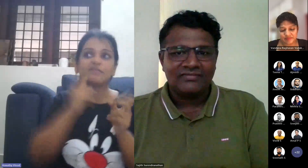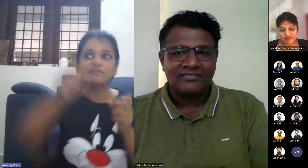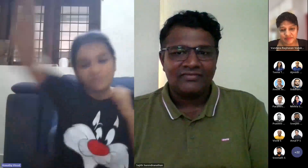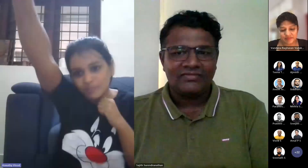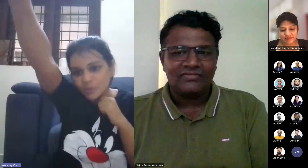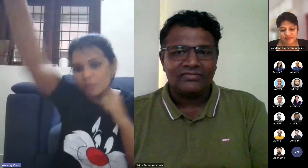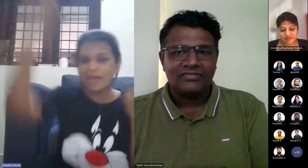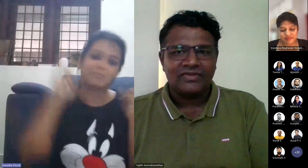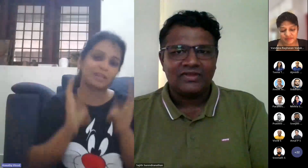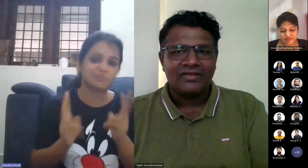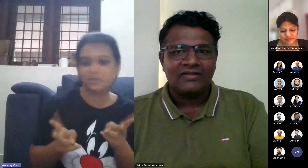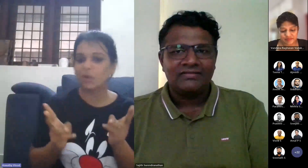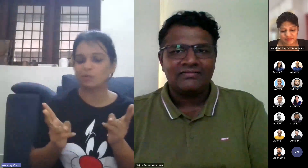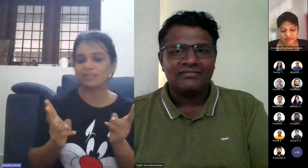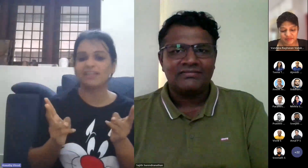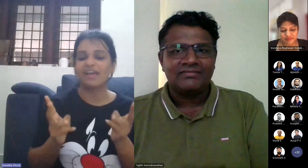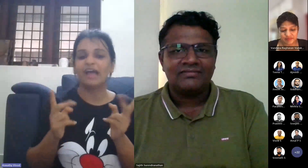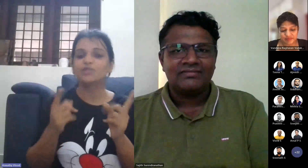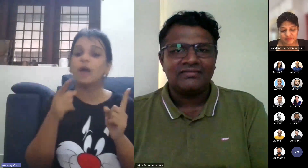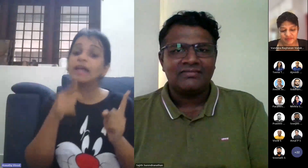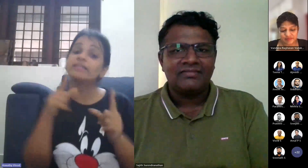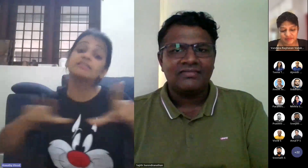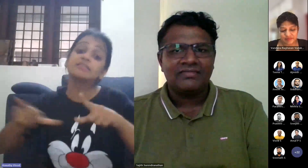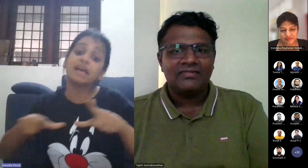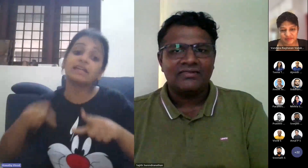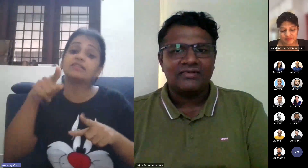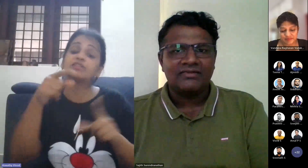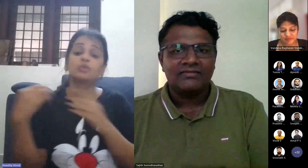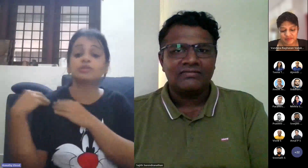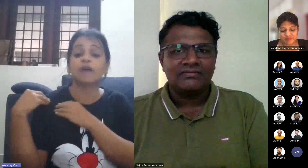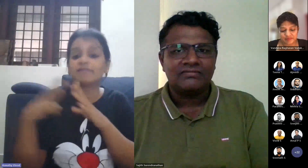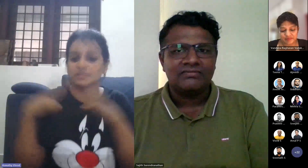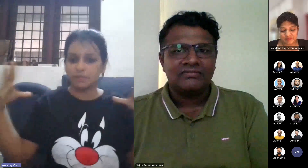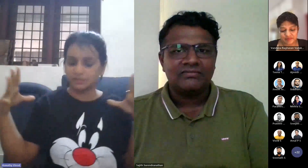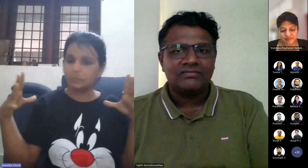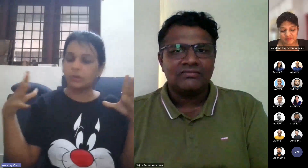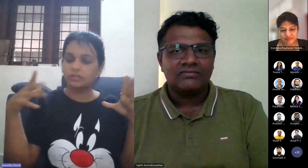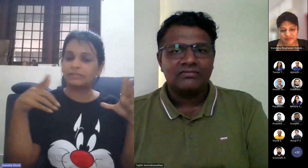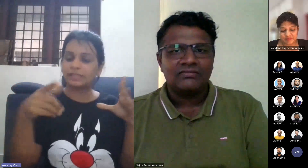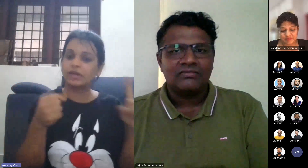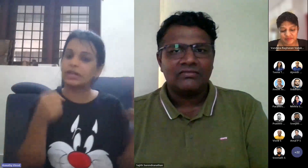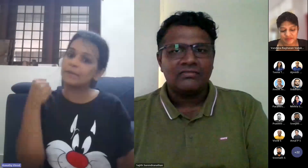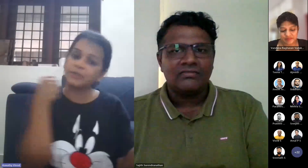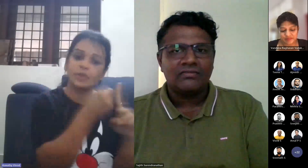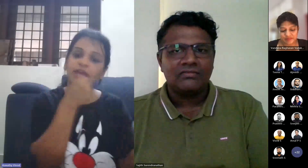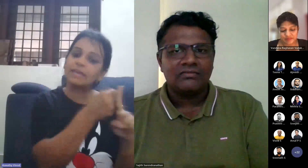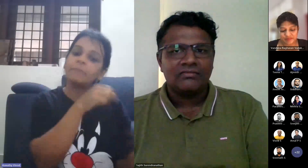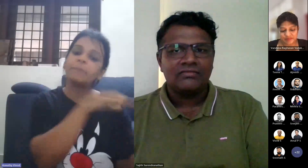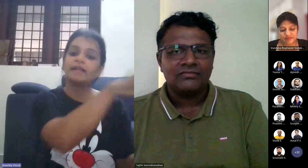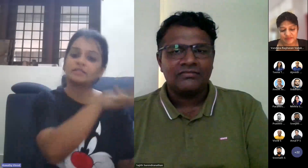Having a deaf Superman becomes normal. So I think as designers, you also have this big responsibility. You are able